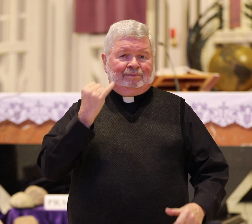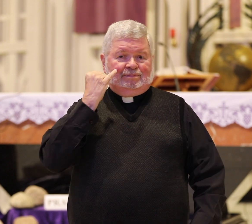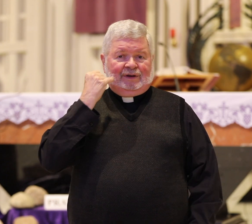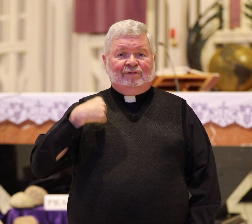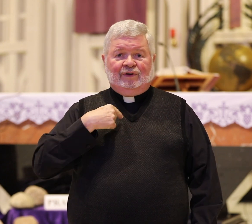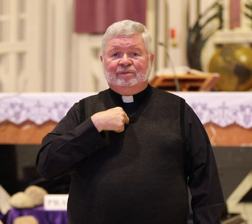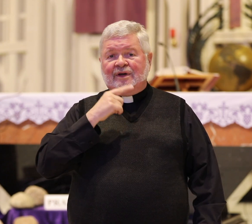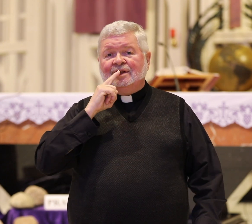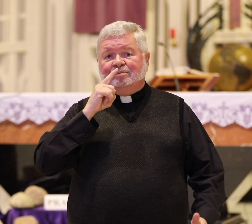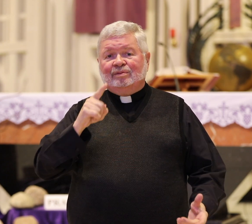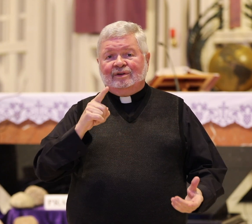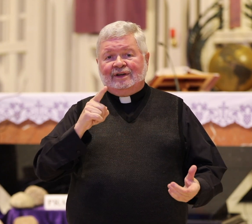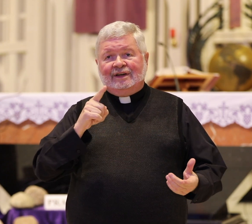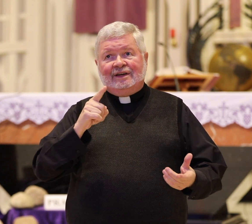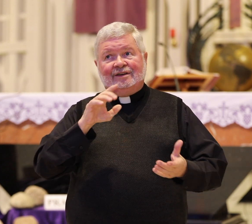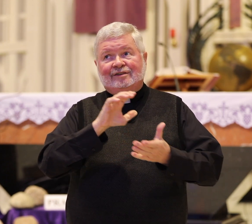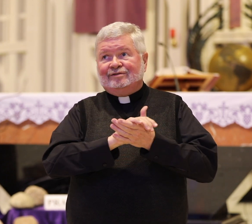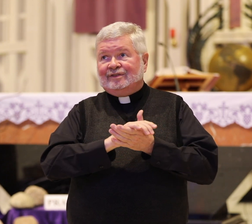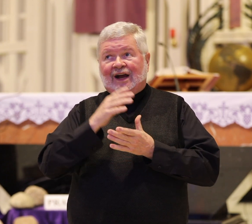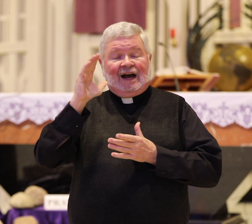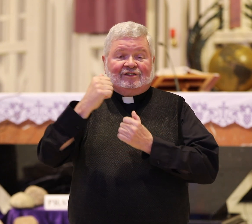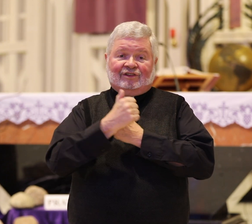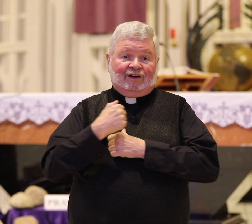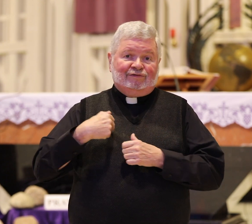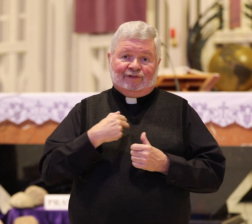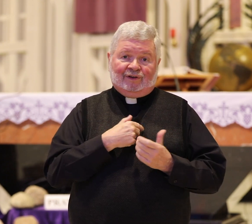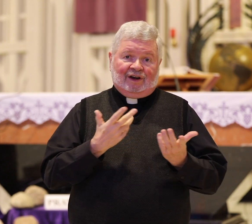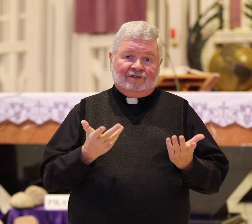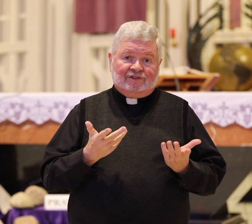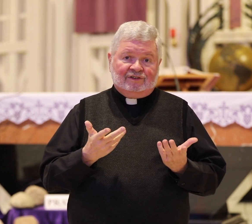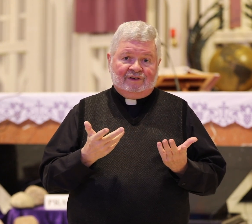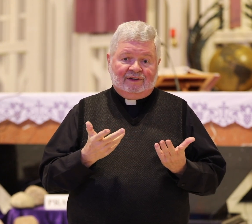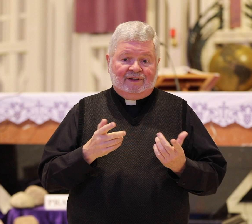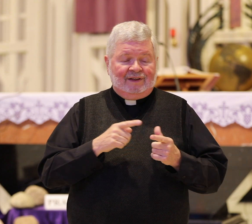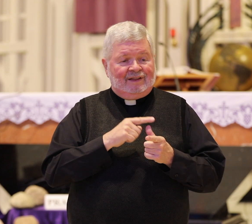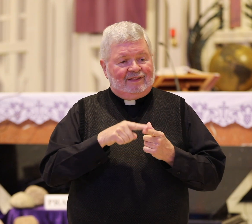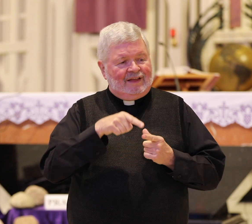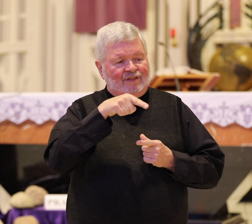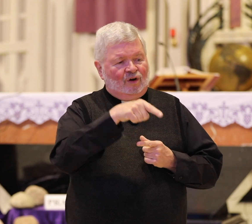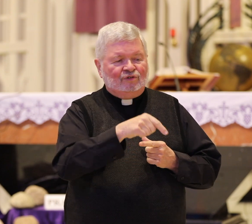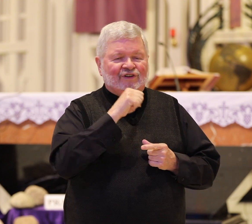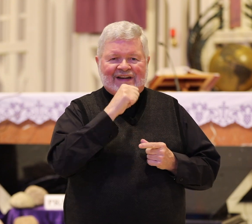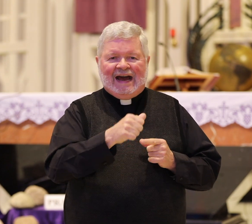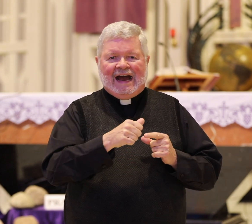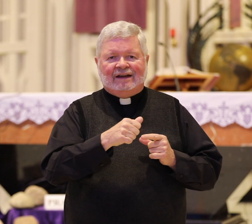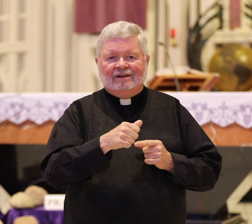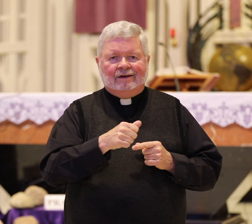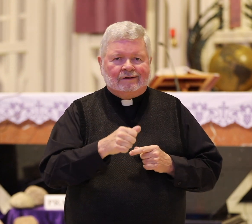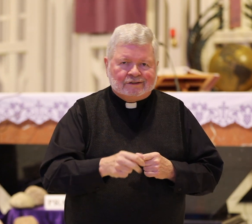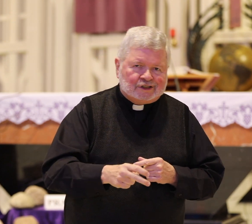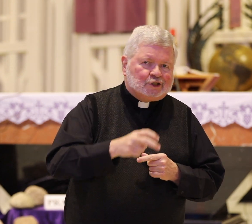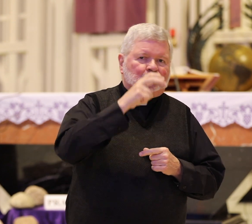But if we really believe God's love for us, then those are not